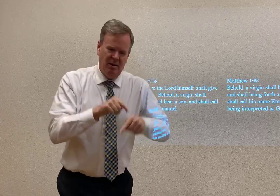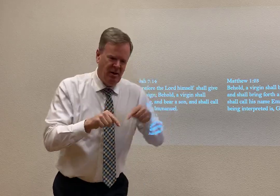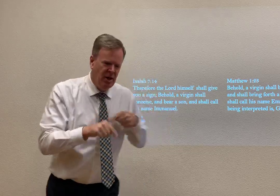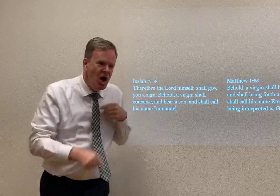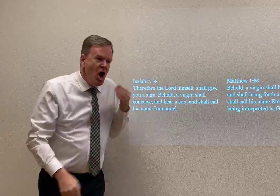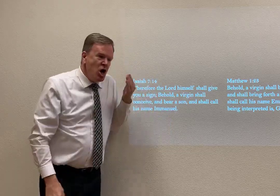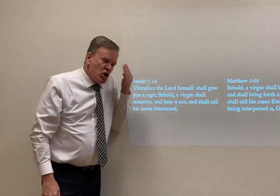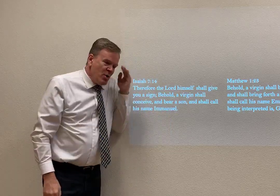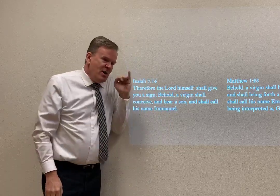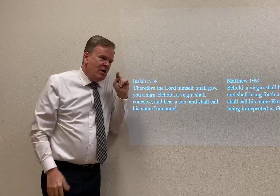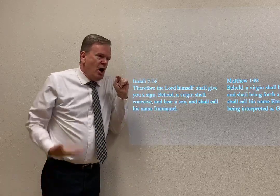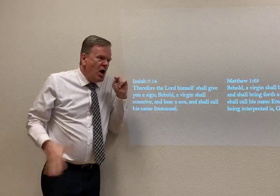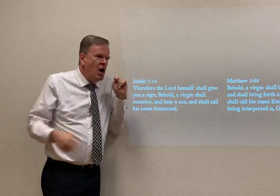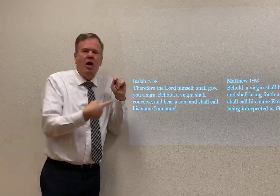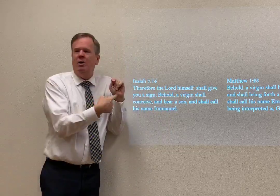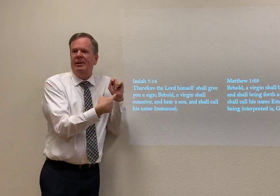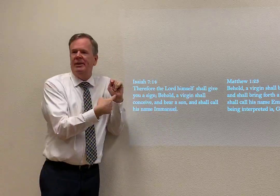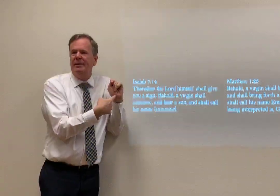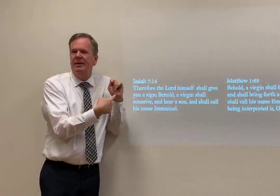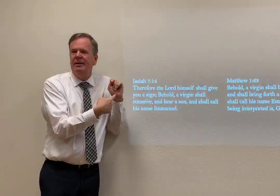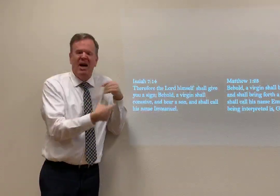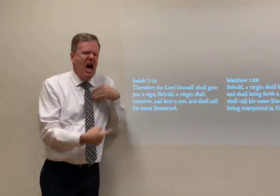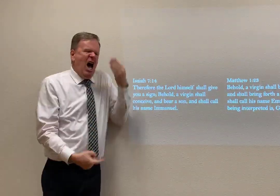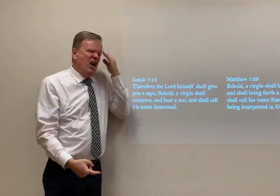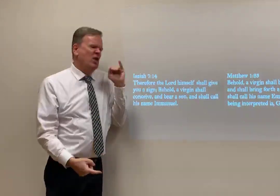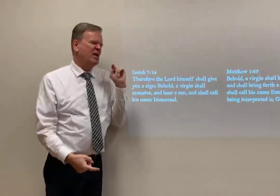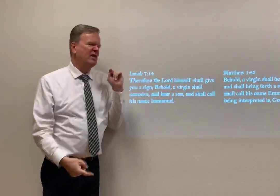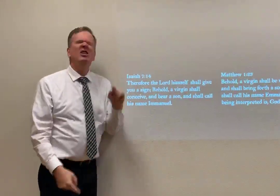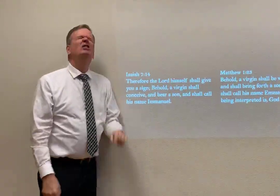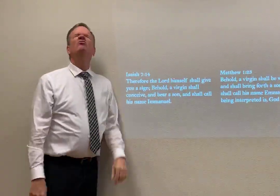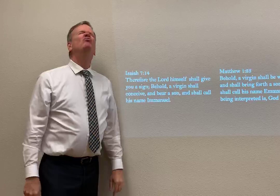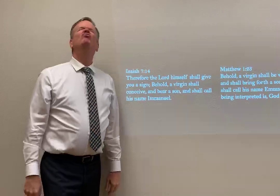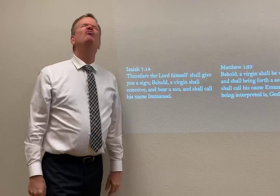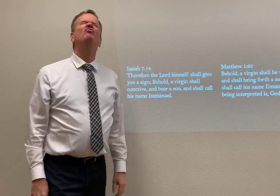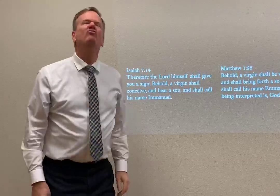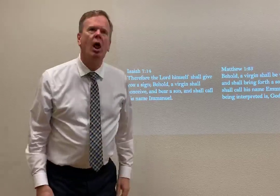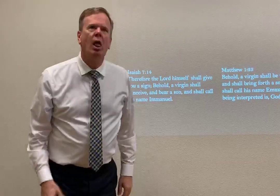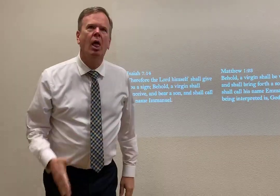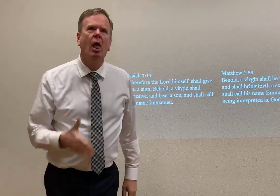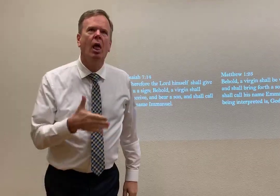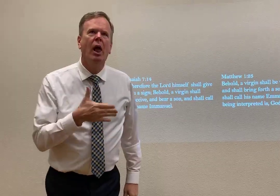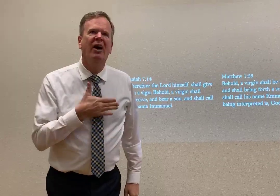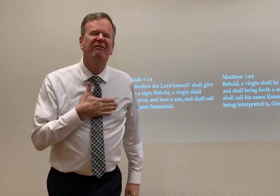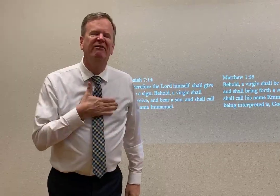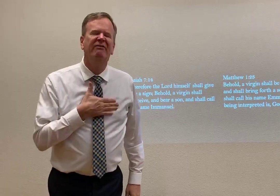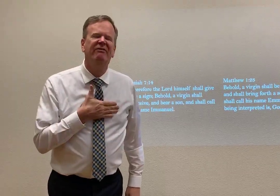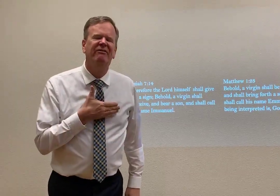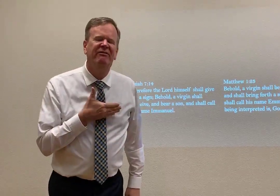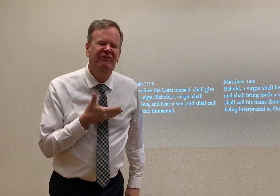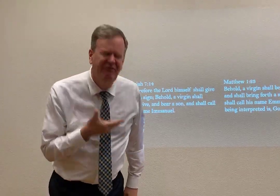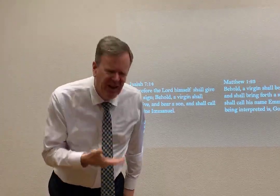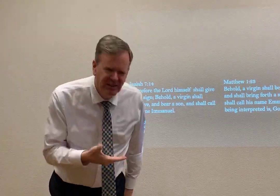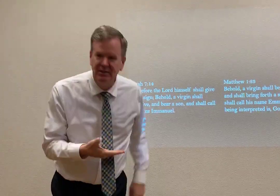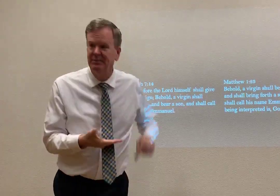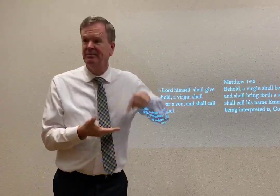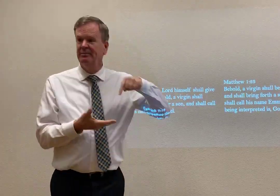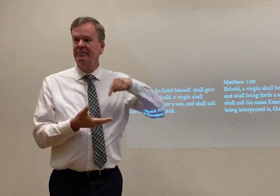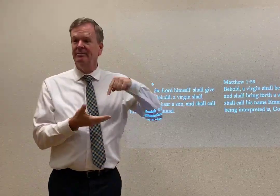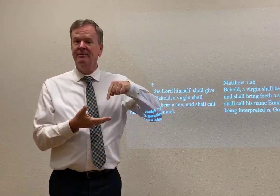Everybody's going to confess this. Because at the end of the day, you know it until you see it. And then you say, wow, okay, it really